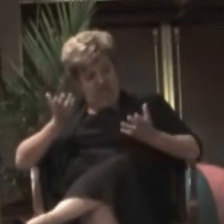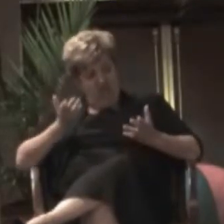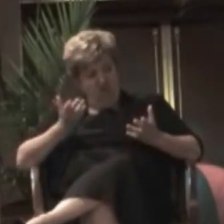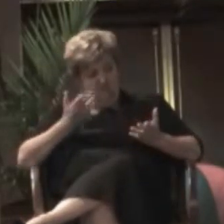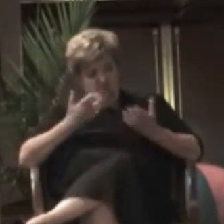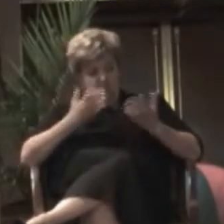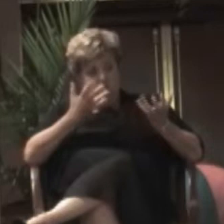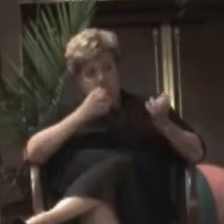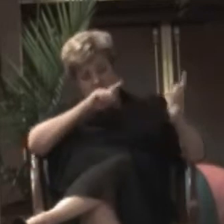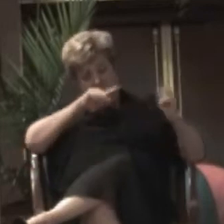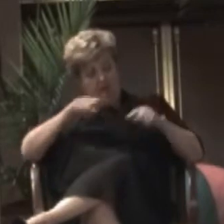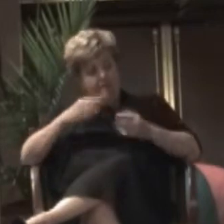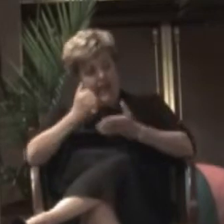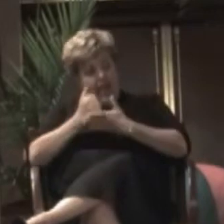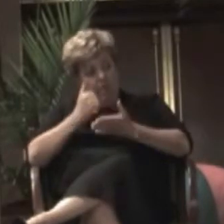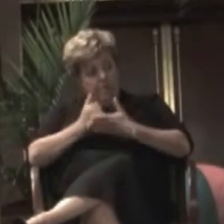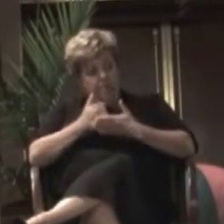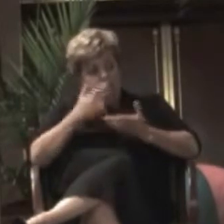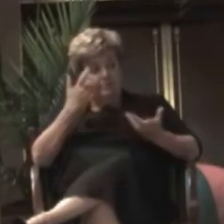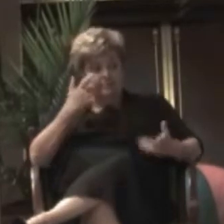because he was talking himself into more. And